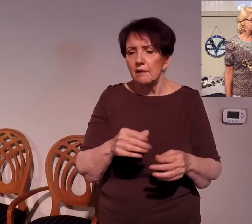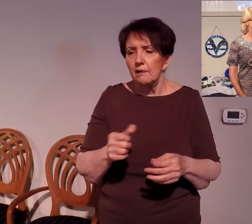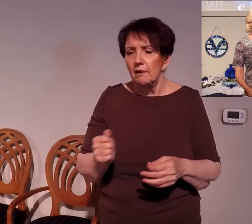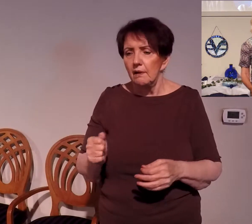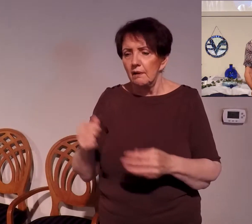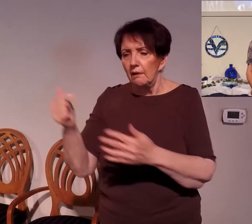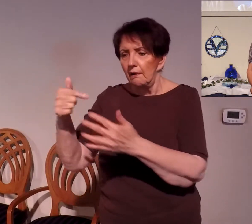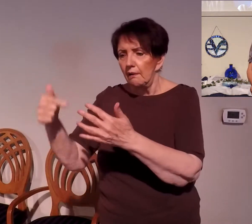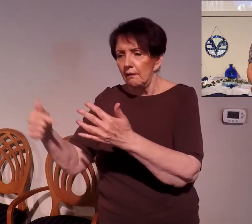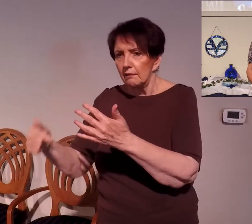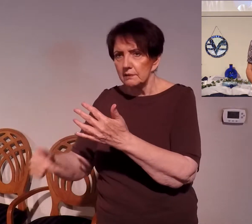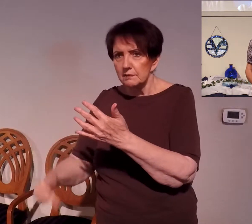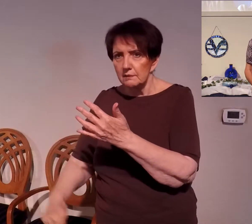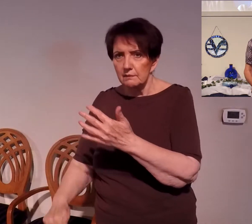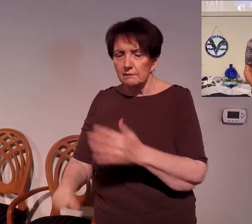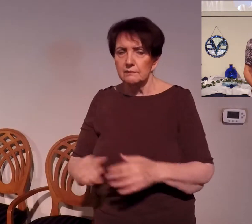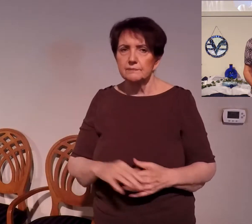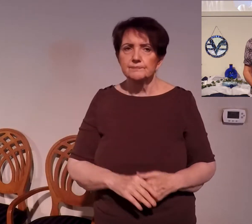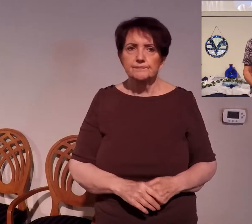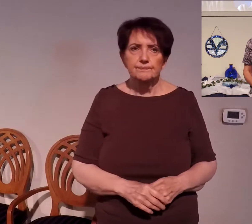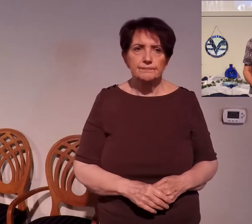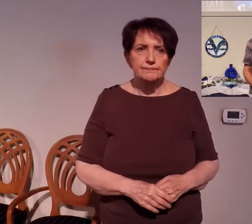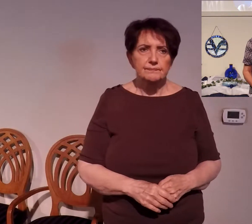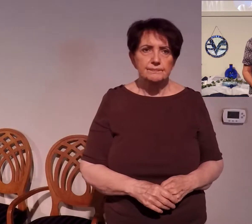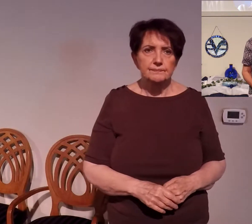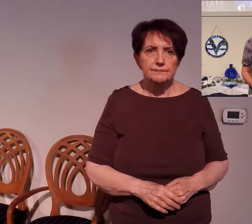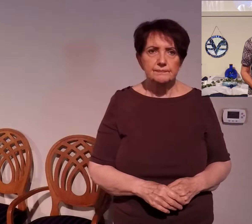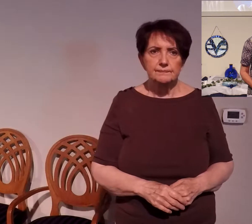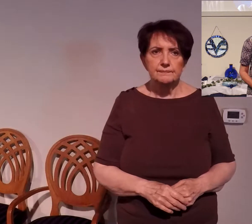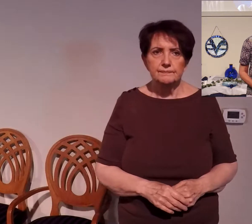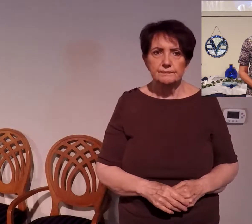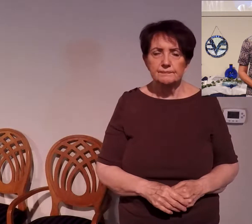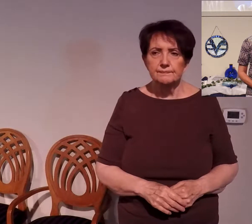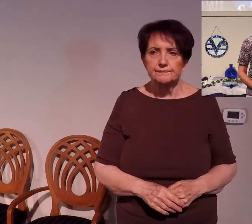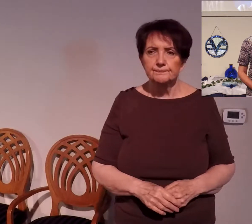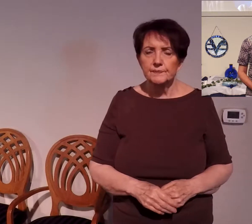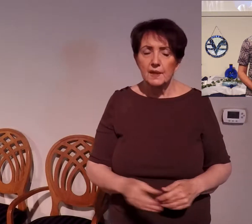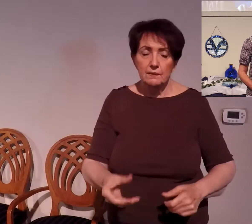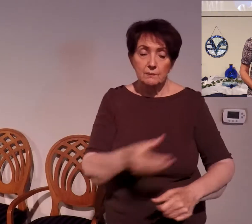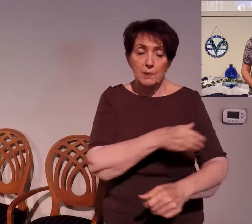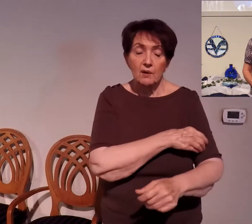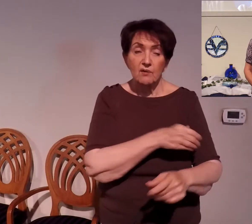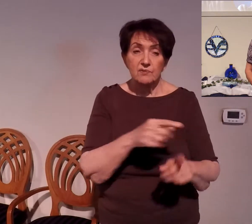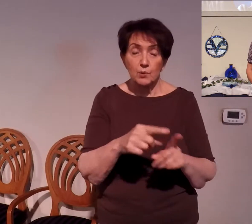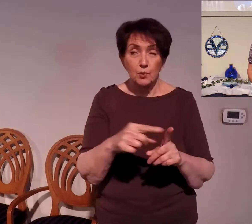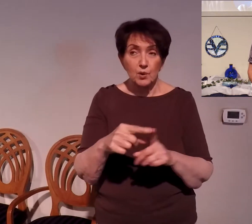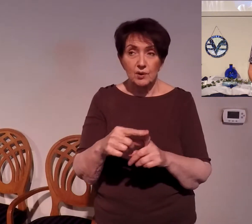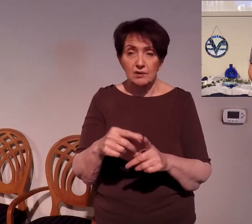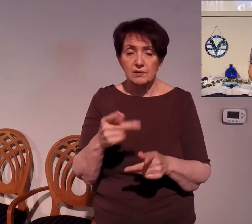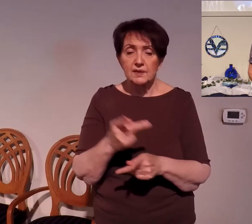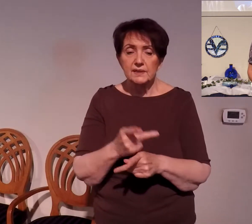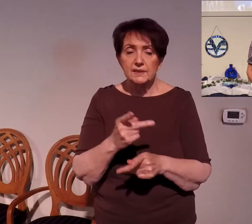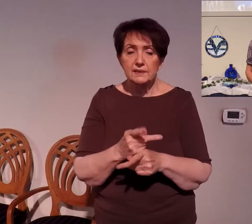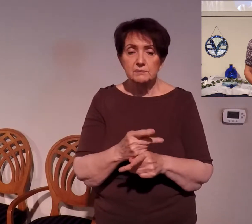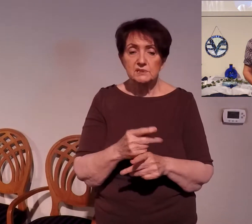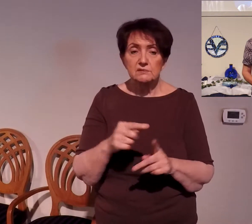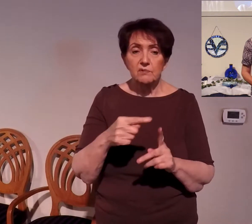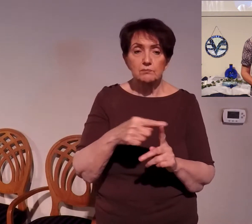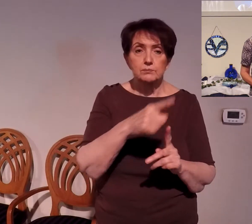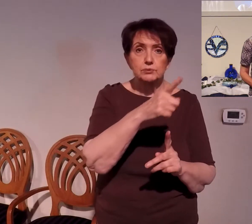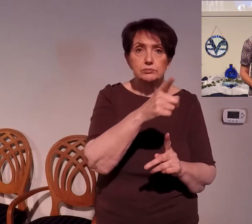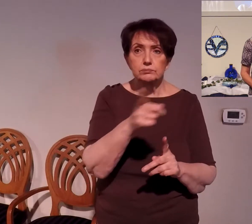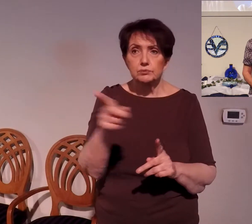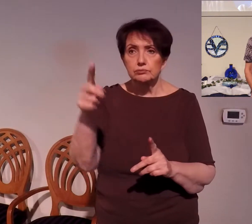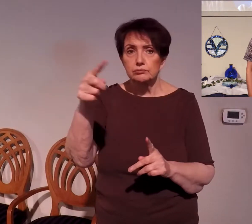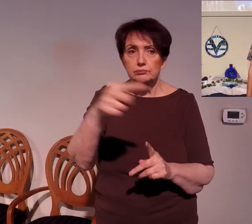or change. And so the power of the word keeps us from wandering, keeps us from worrying, keeps